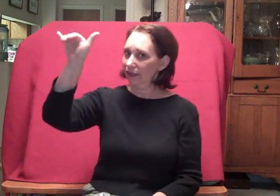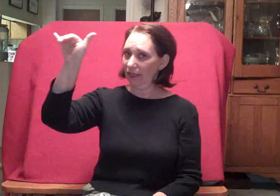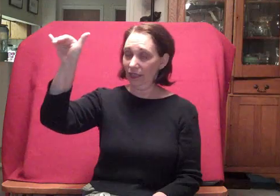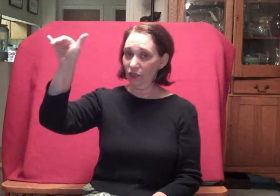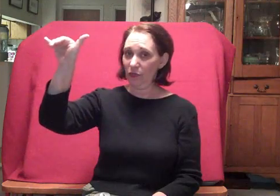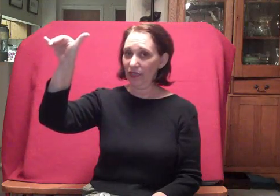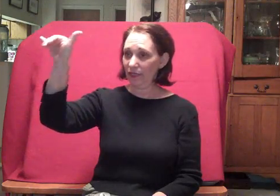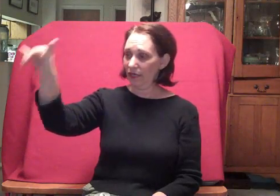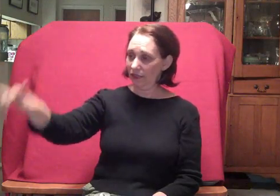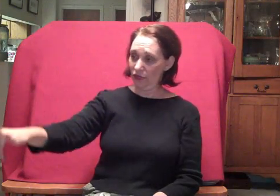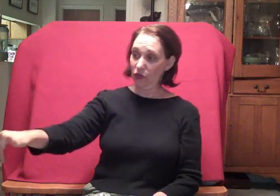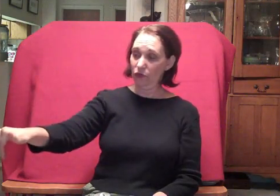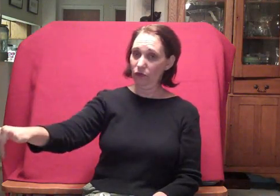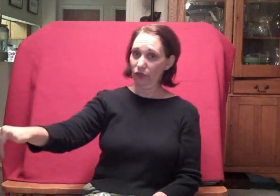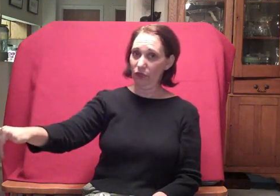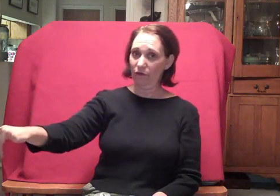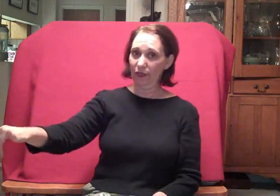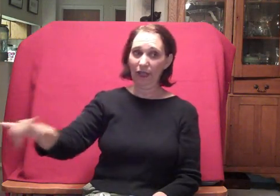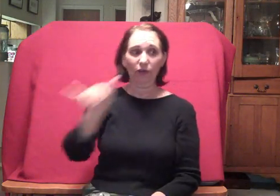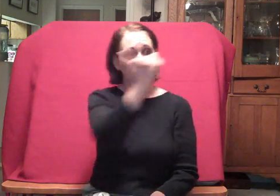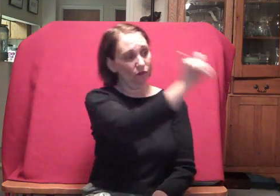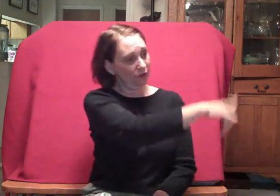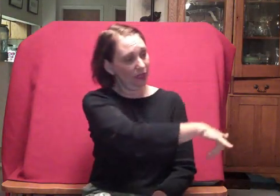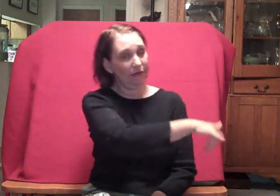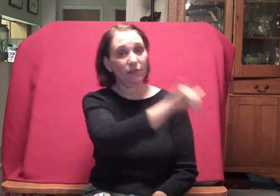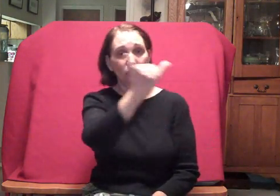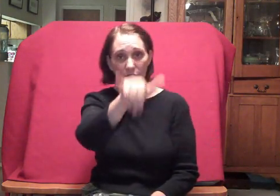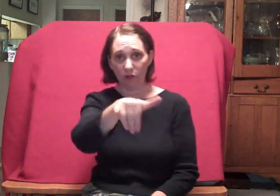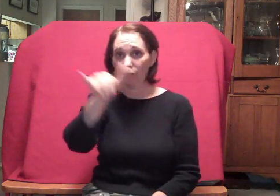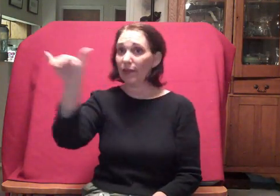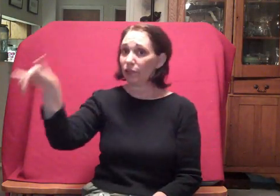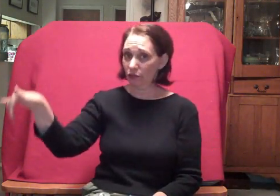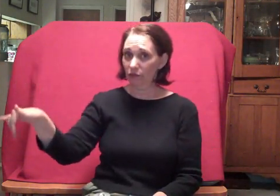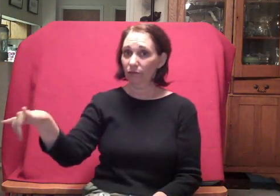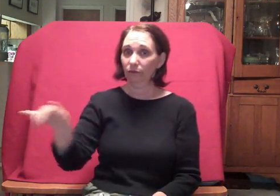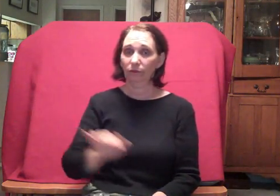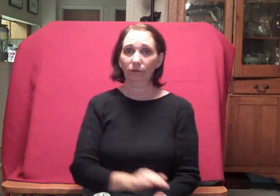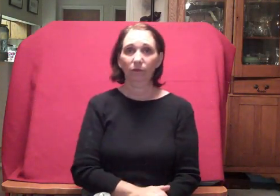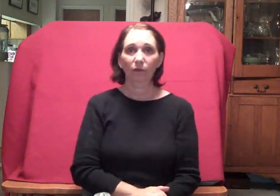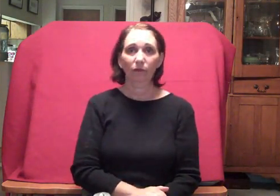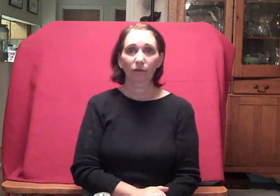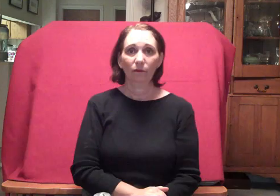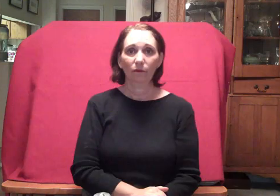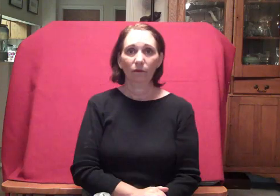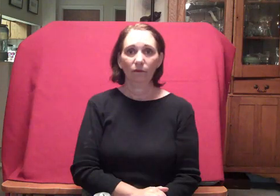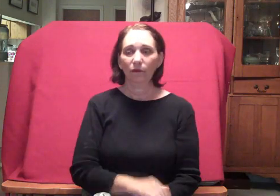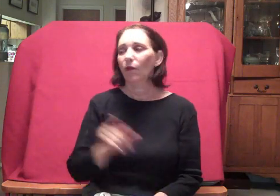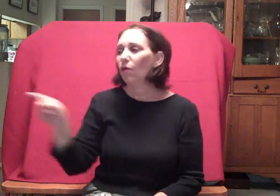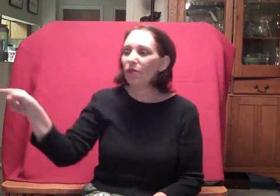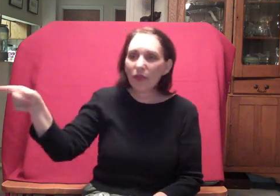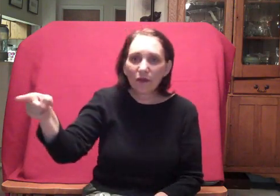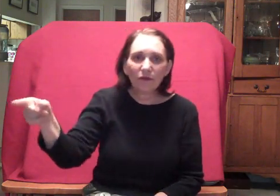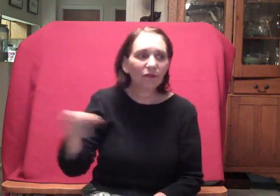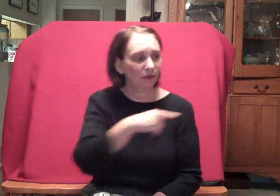The English-based sign is those. Over there or over there. They're all directional. Or those.